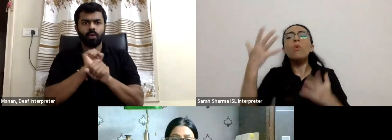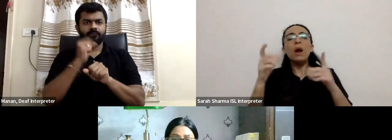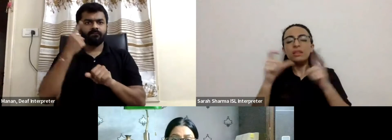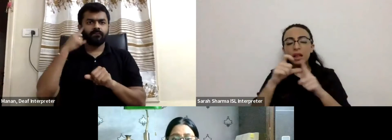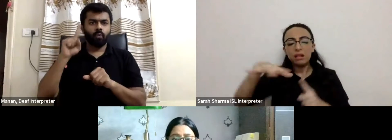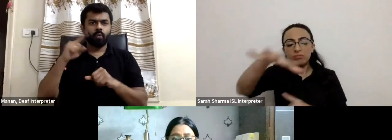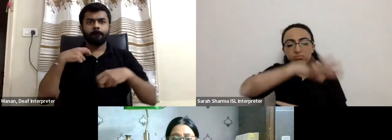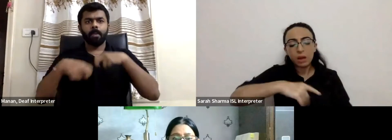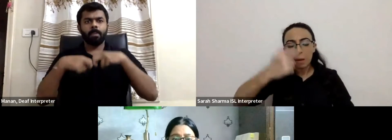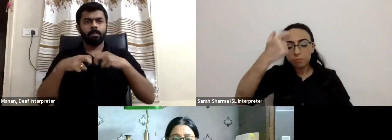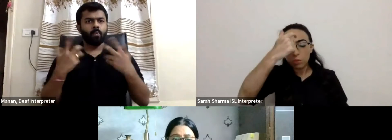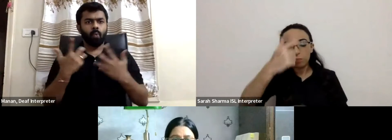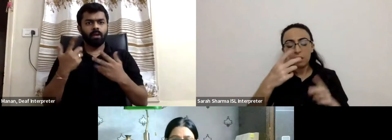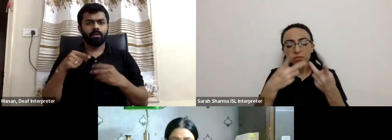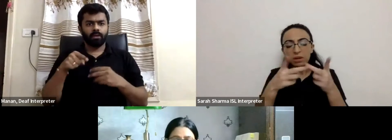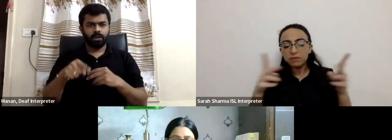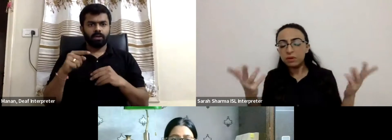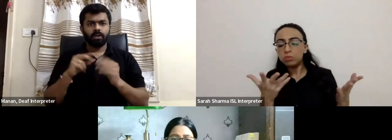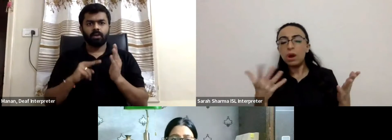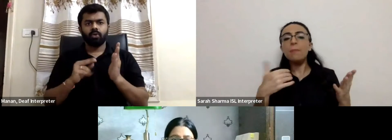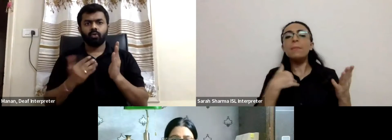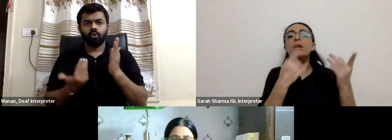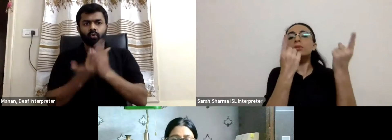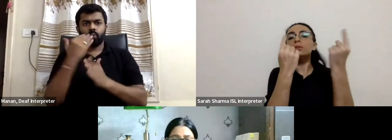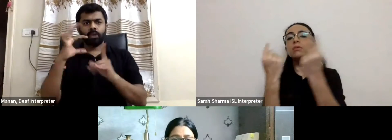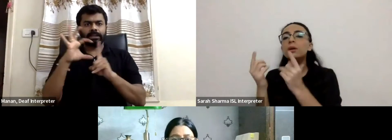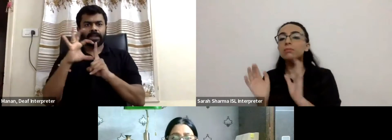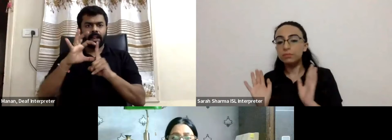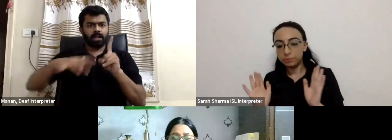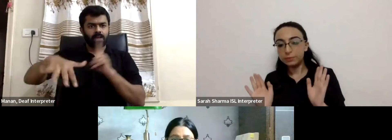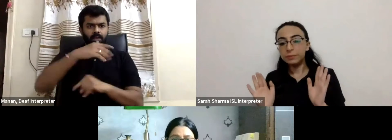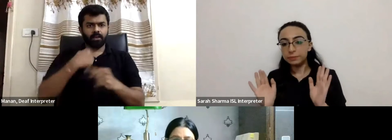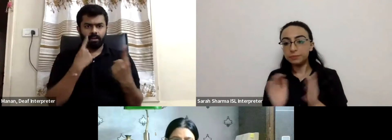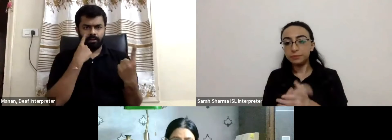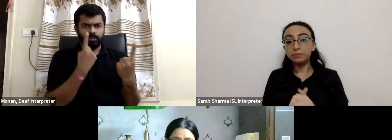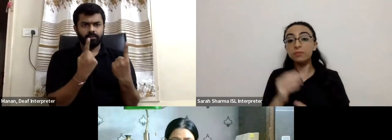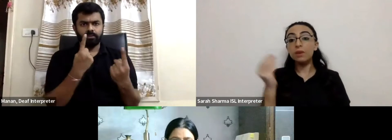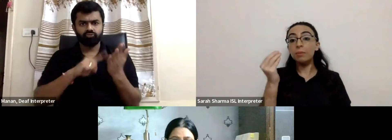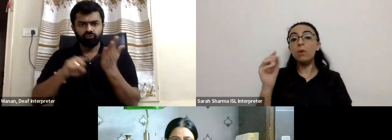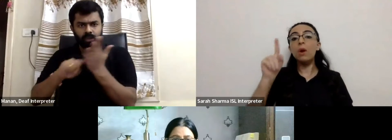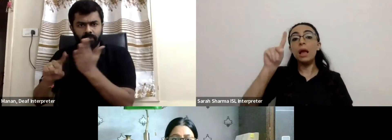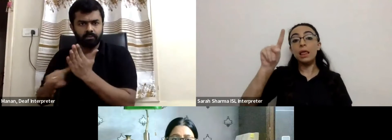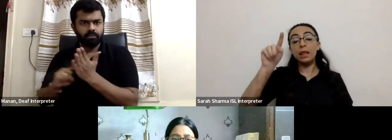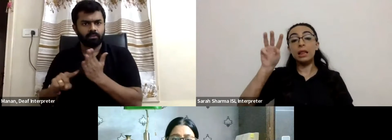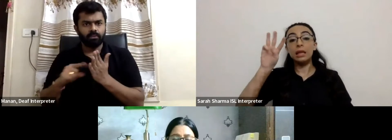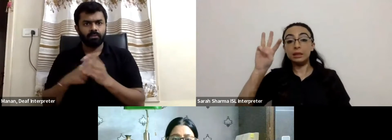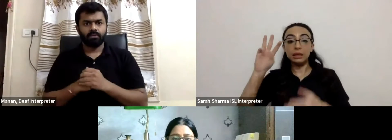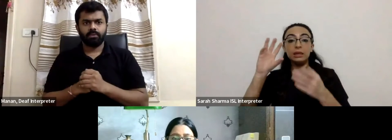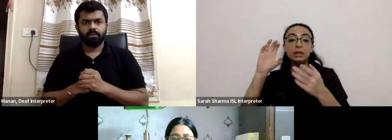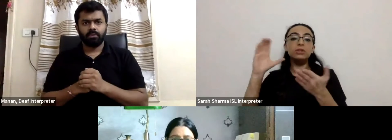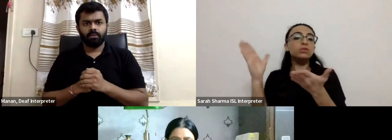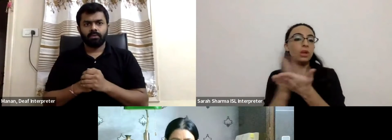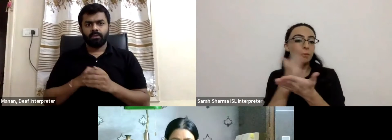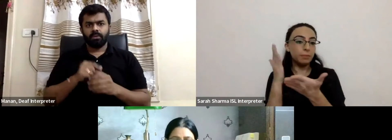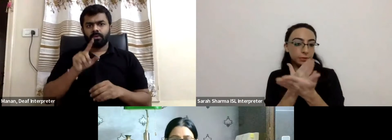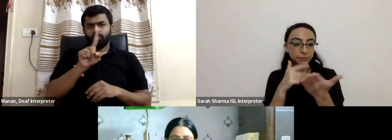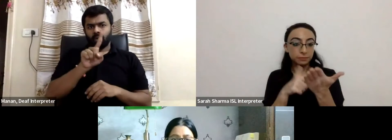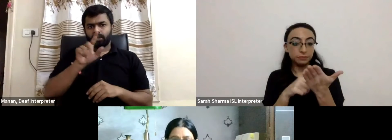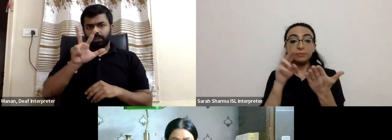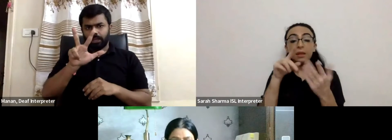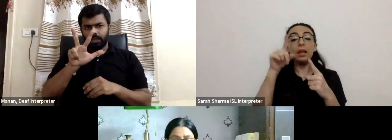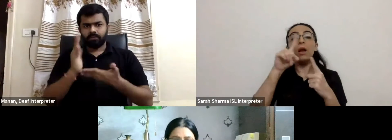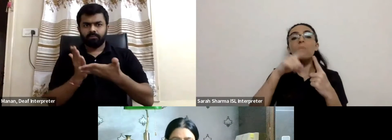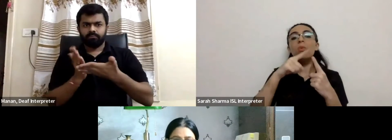has, what can be offered to people if we come into power. So it had 13 chapters, out of which health and education